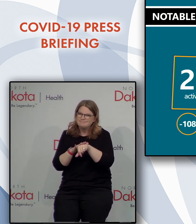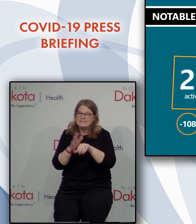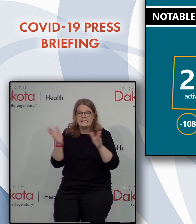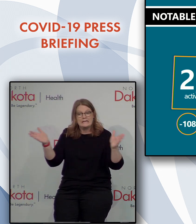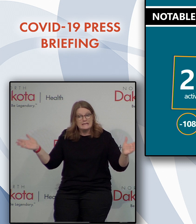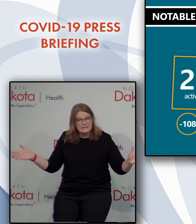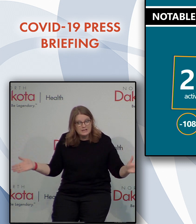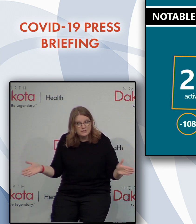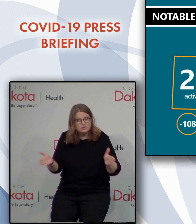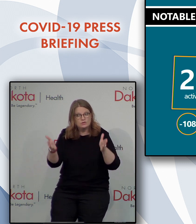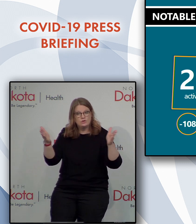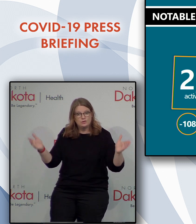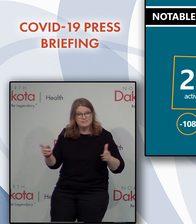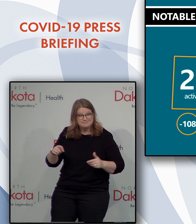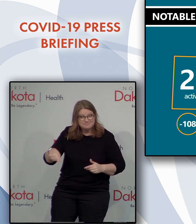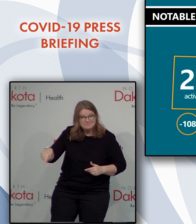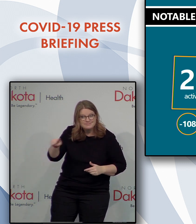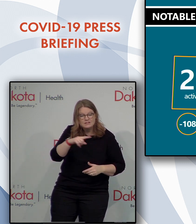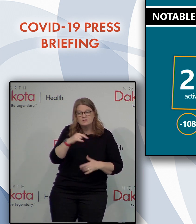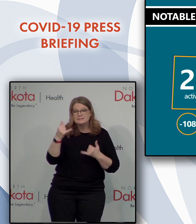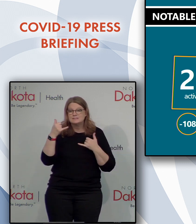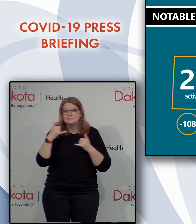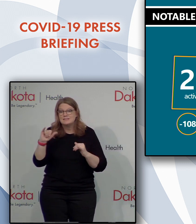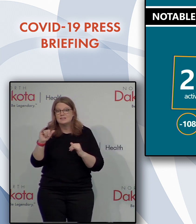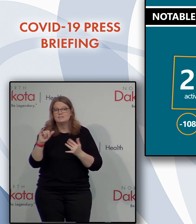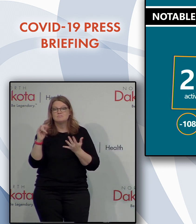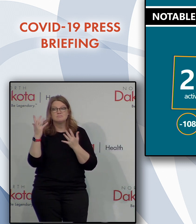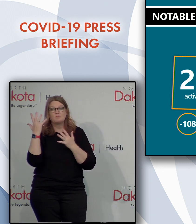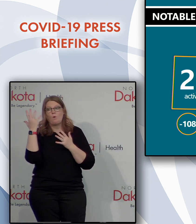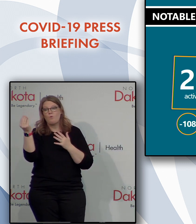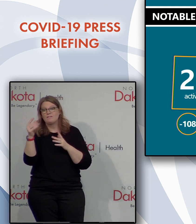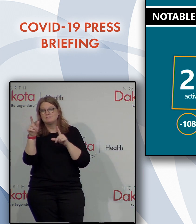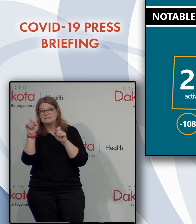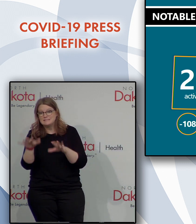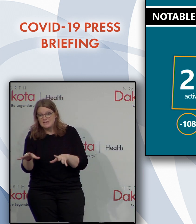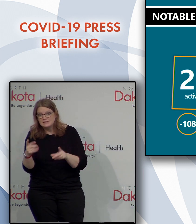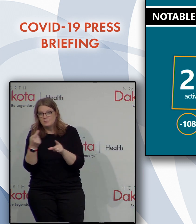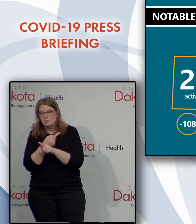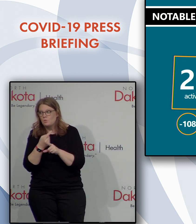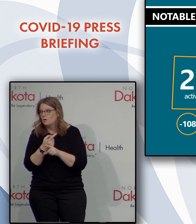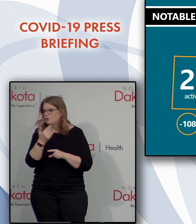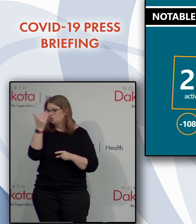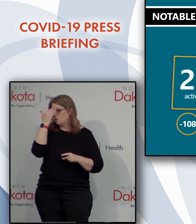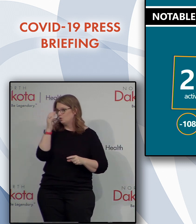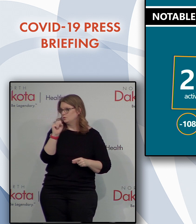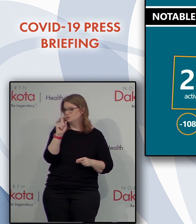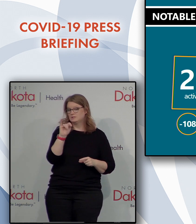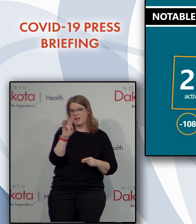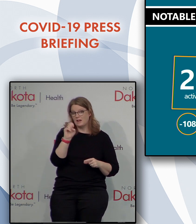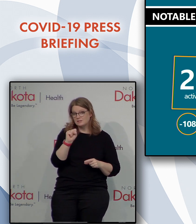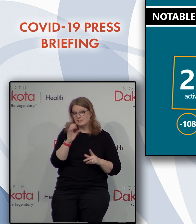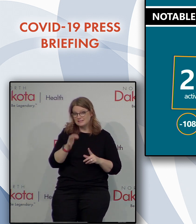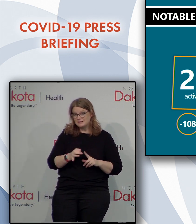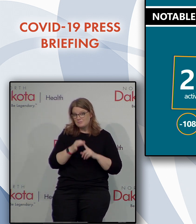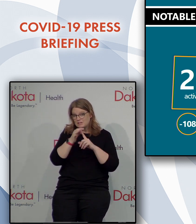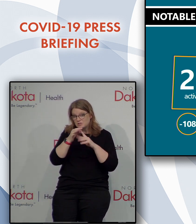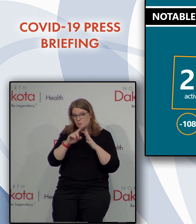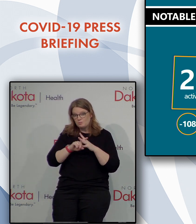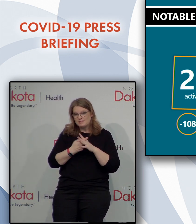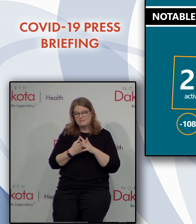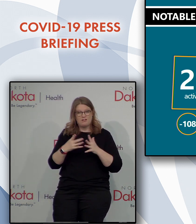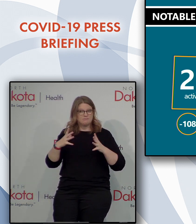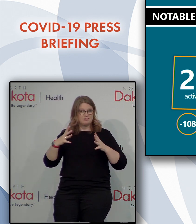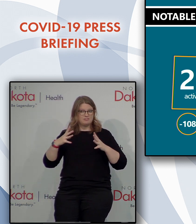continue to seek testing as appropriate, know your status, particularly heading into the holidays. We have